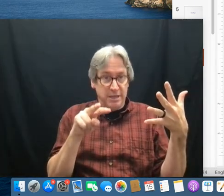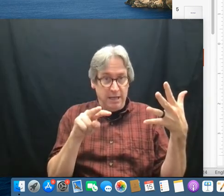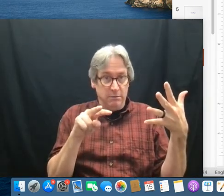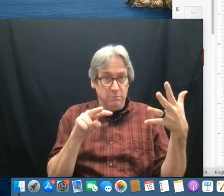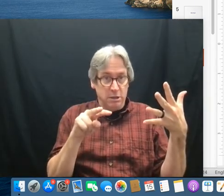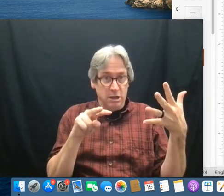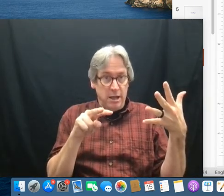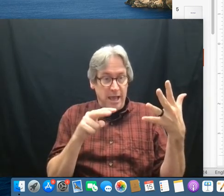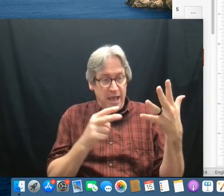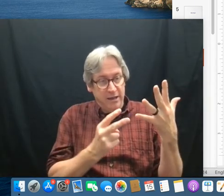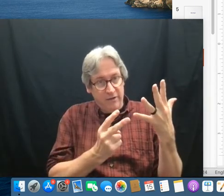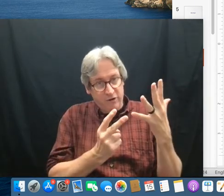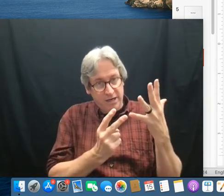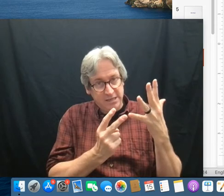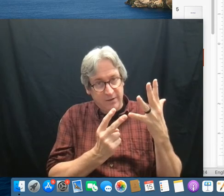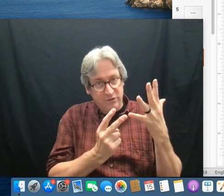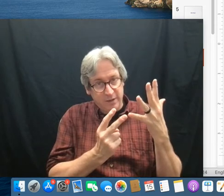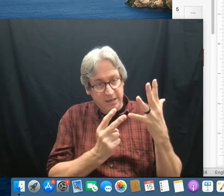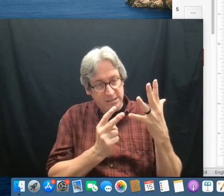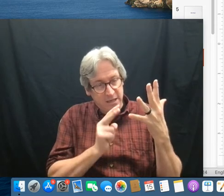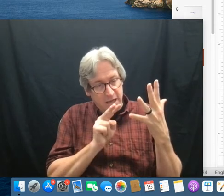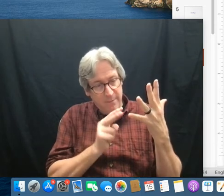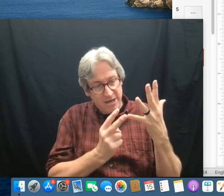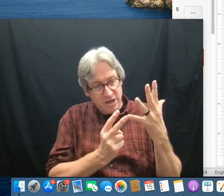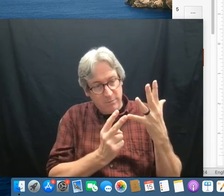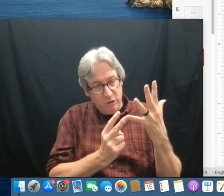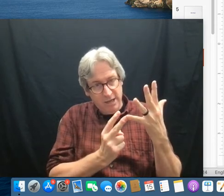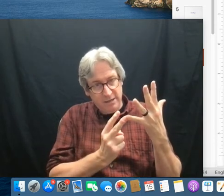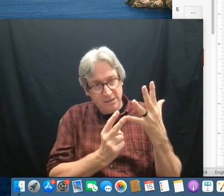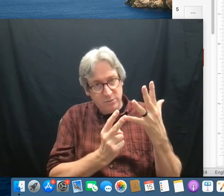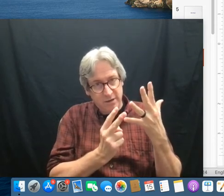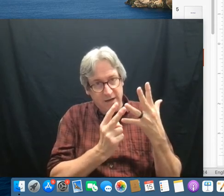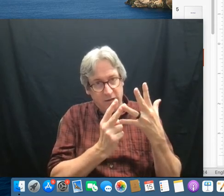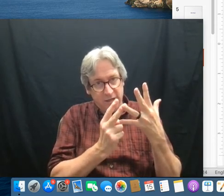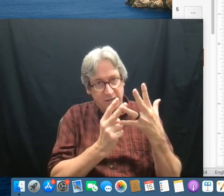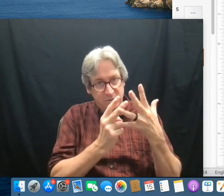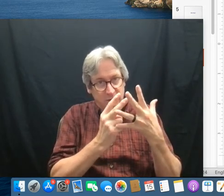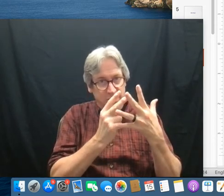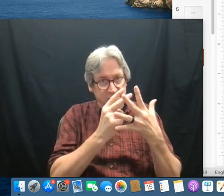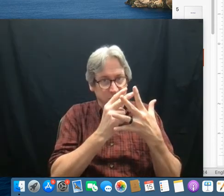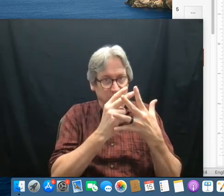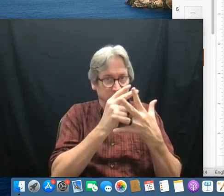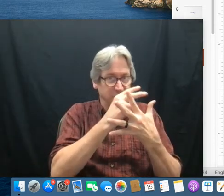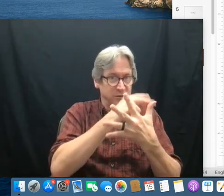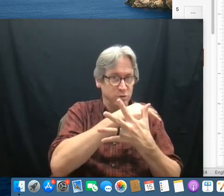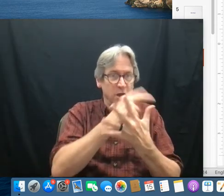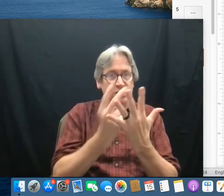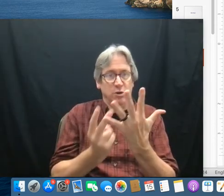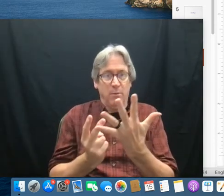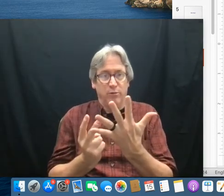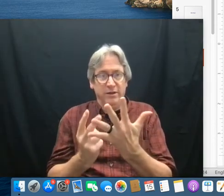each thing. And a very easy way of doing it is, imagine I'm looking at this one, and then I look at this one, look at this one, look at this. So I'll bring